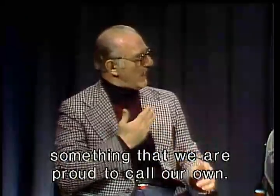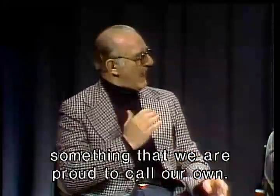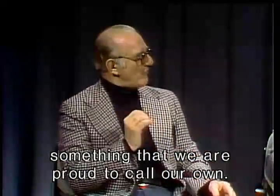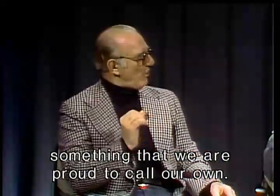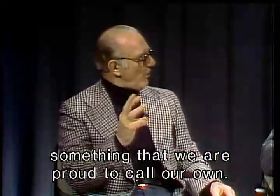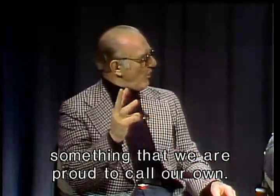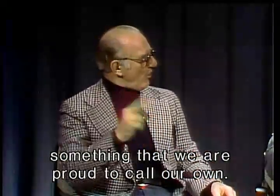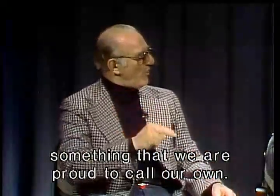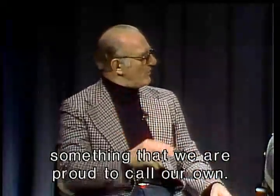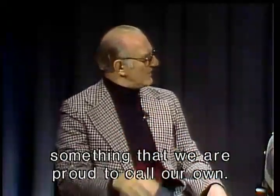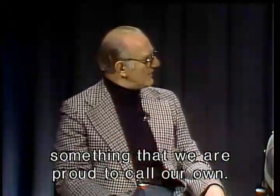our own.